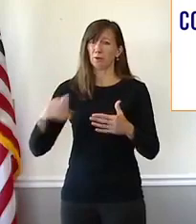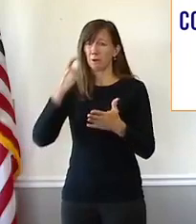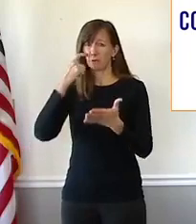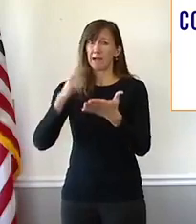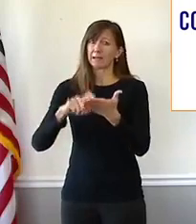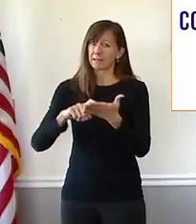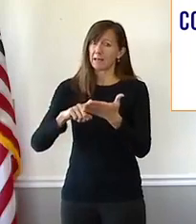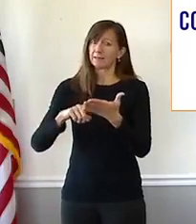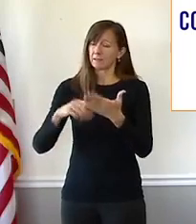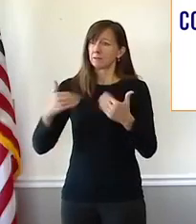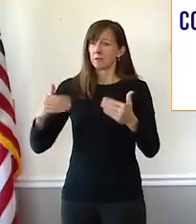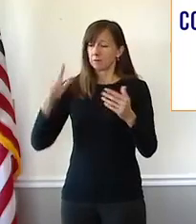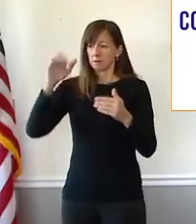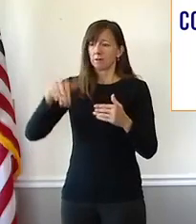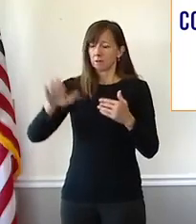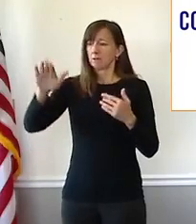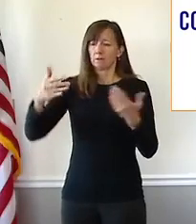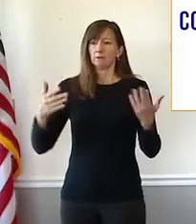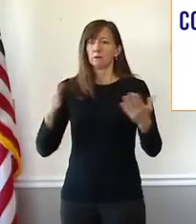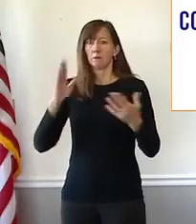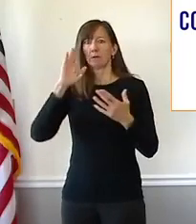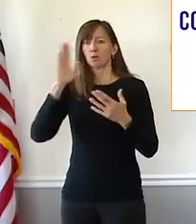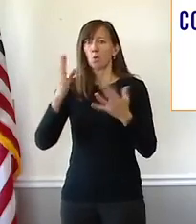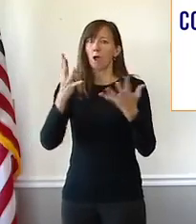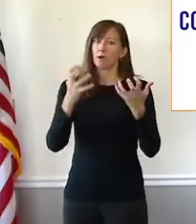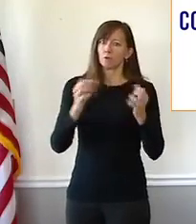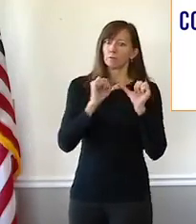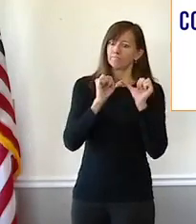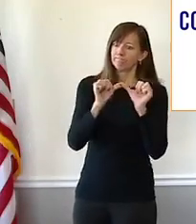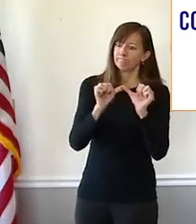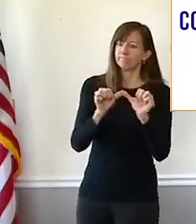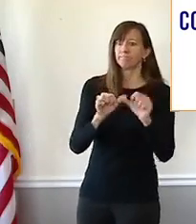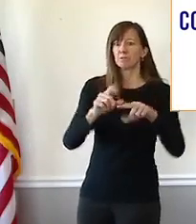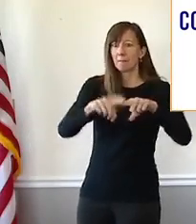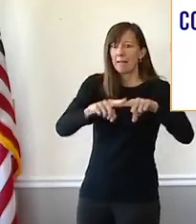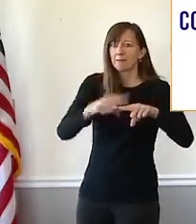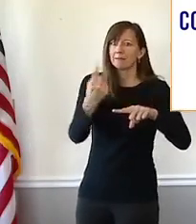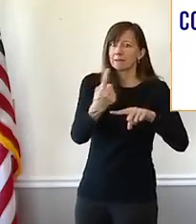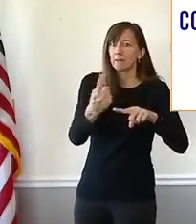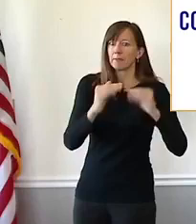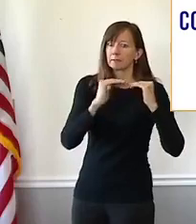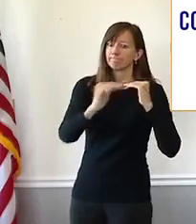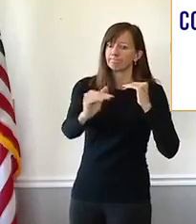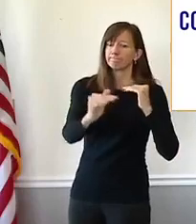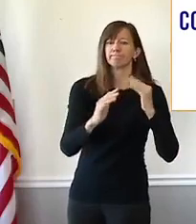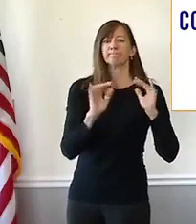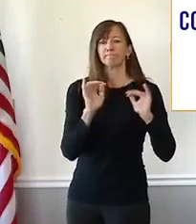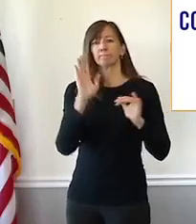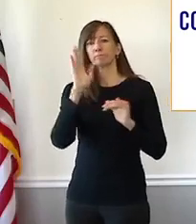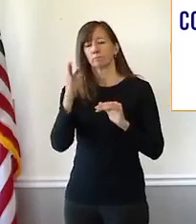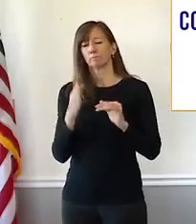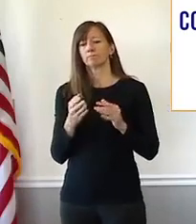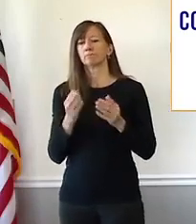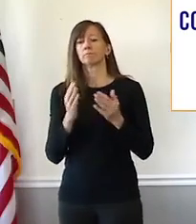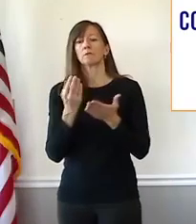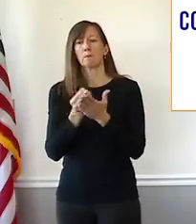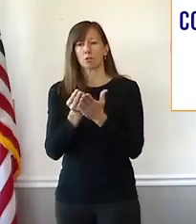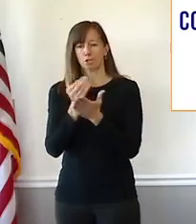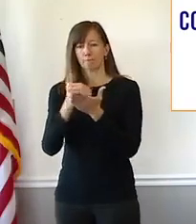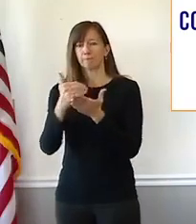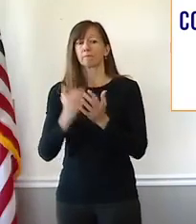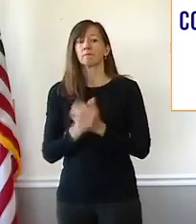So you can count on these things. Number one, we are going to spend significantly less